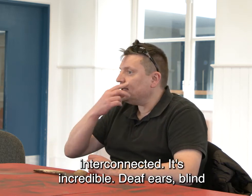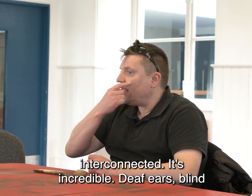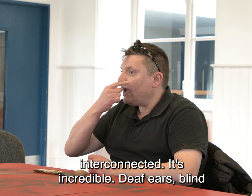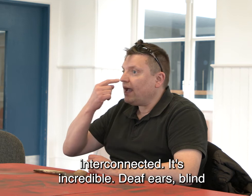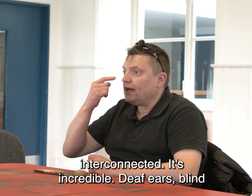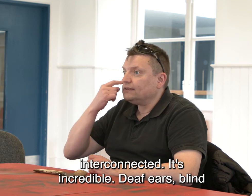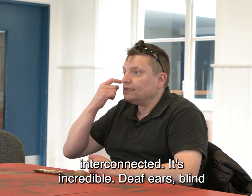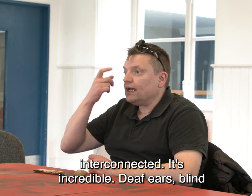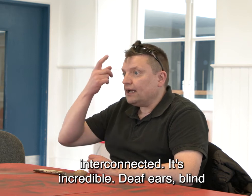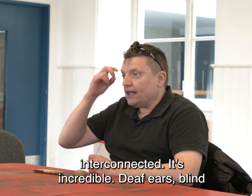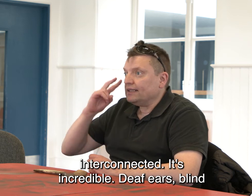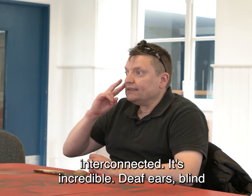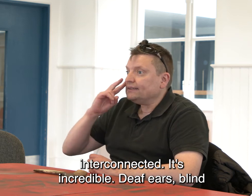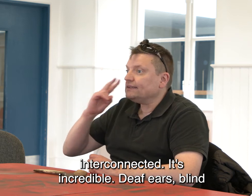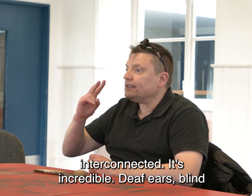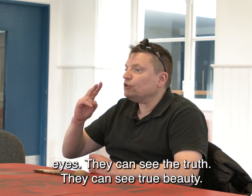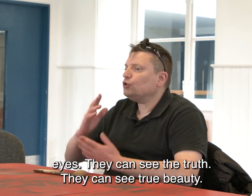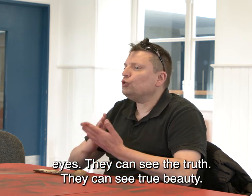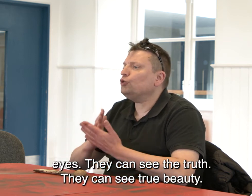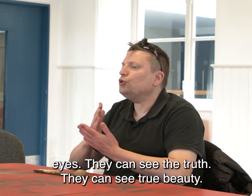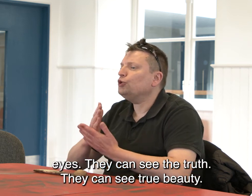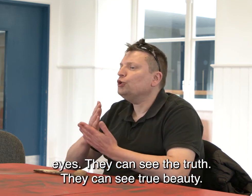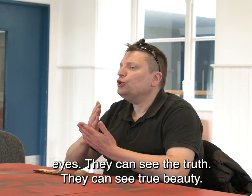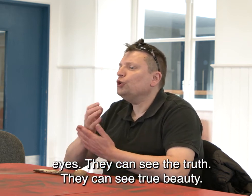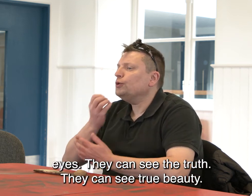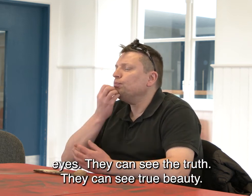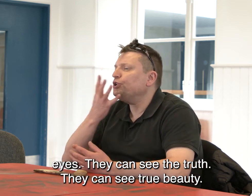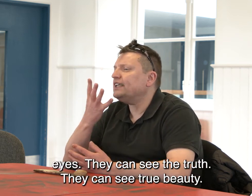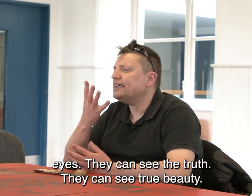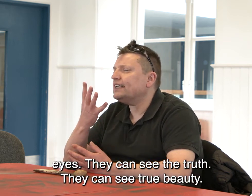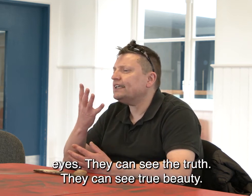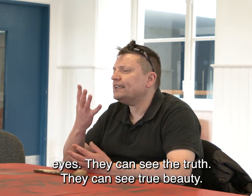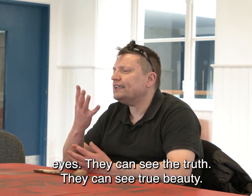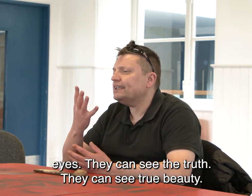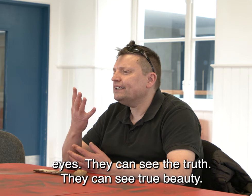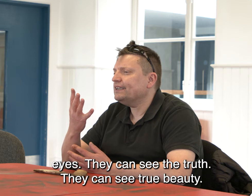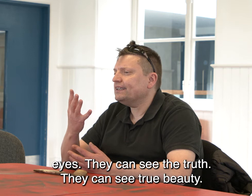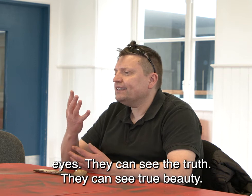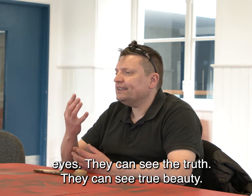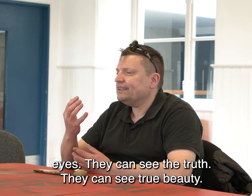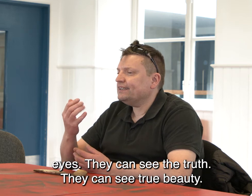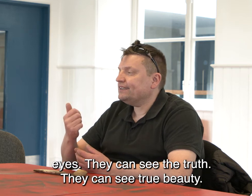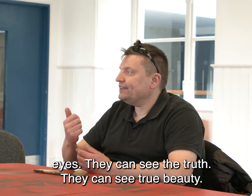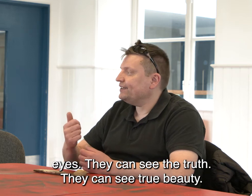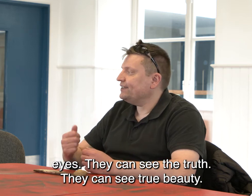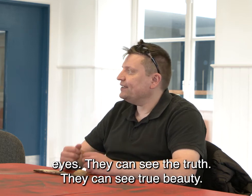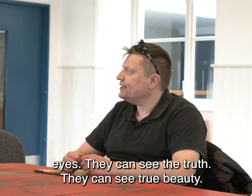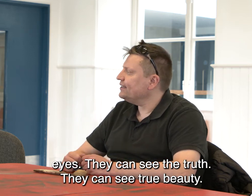Deaf ears, blind eyes, they can see the truth. They can see true beauty.